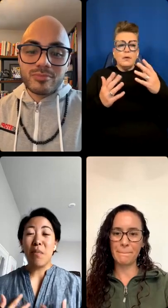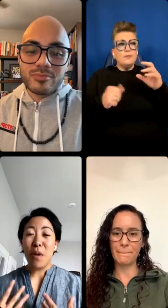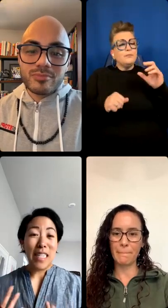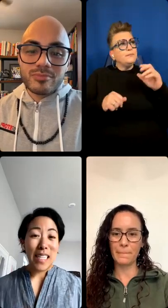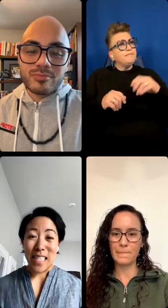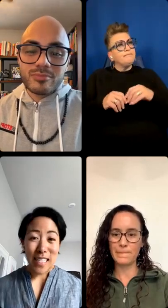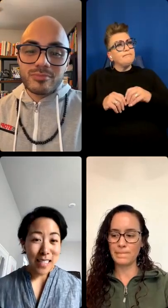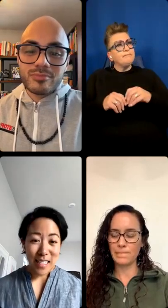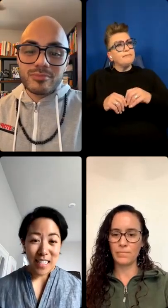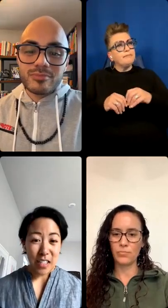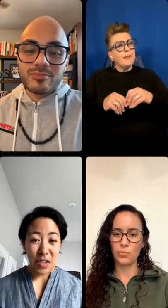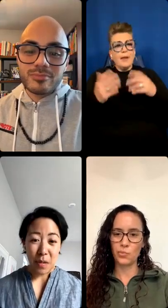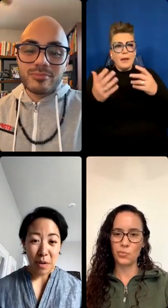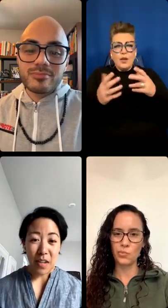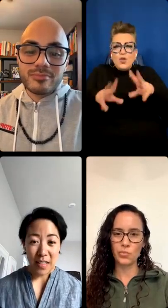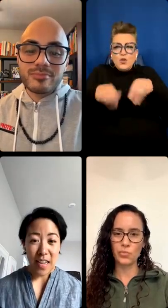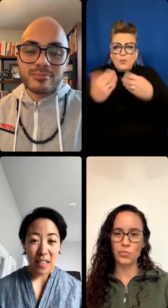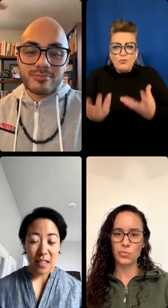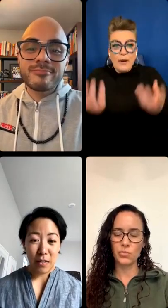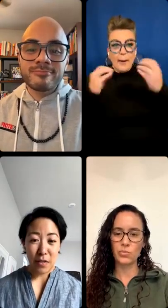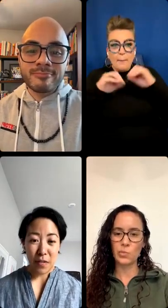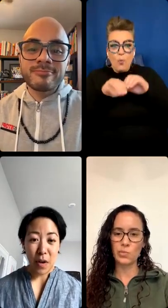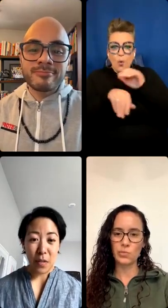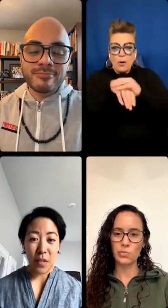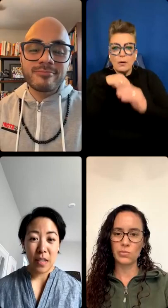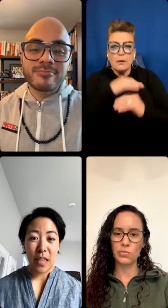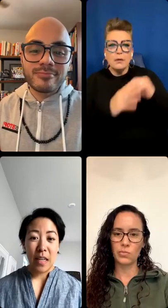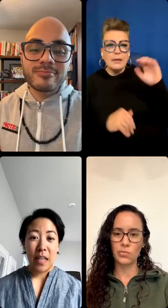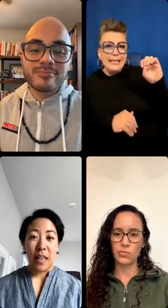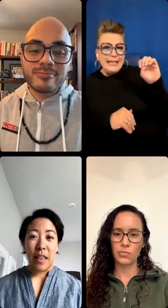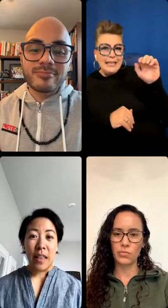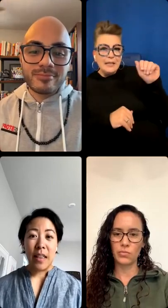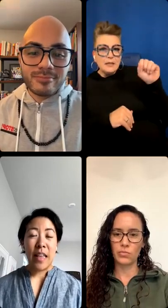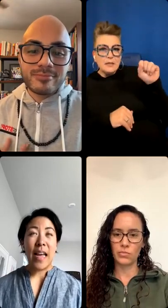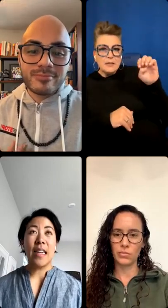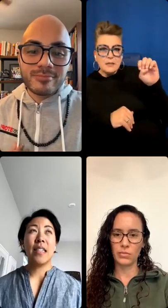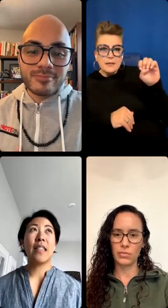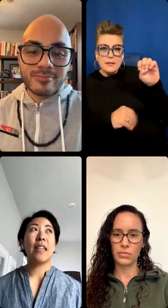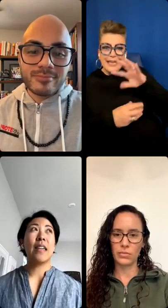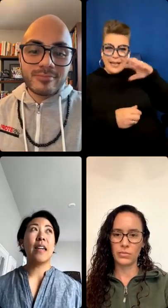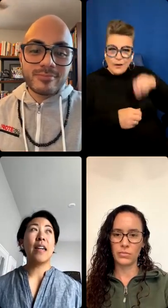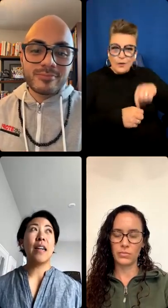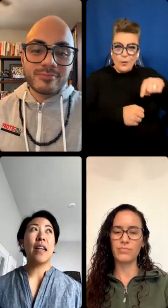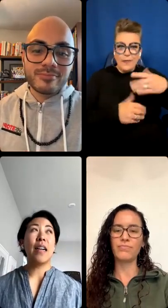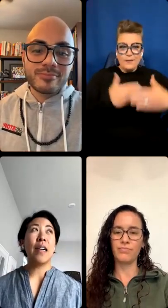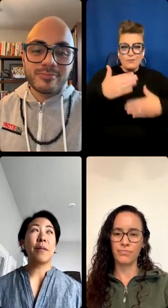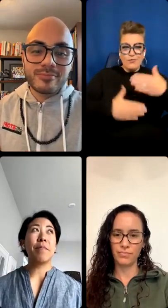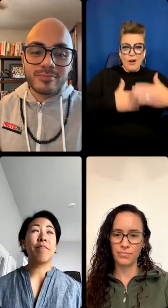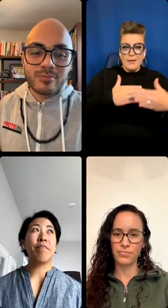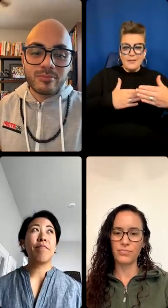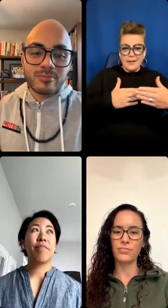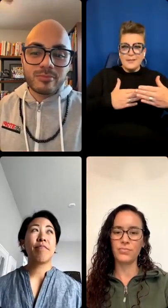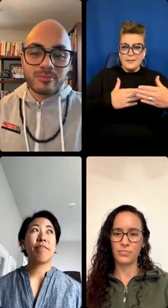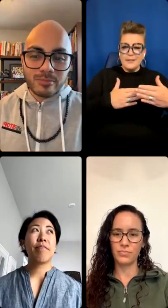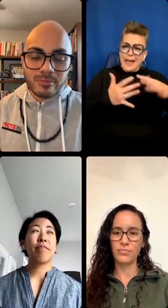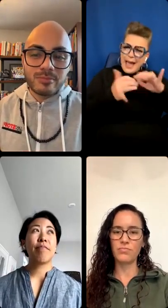to bring more ease into the process for folks? That,